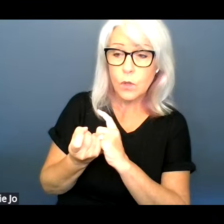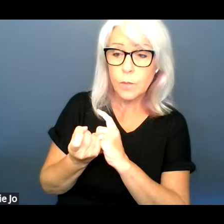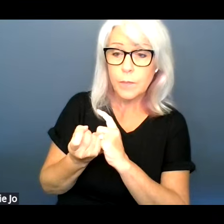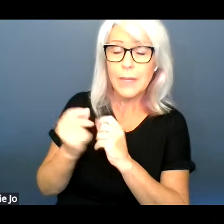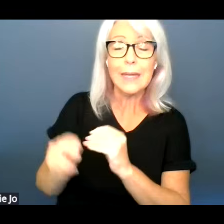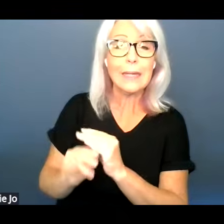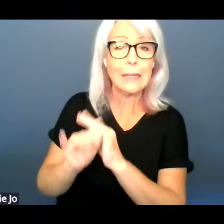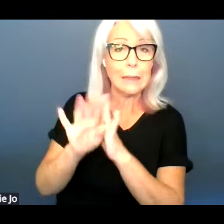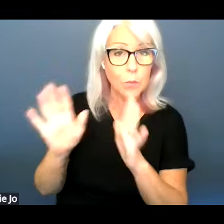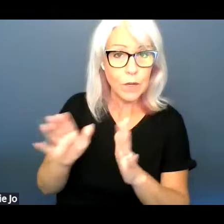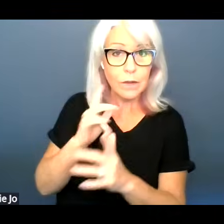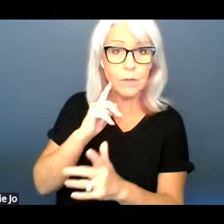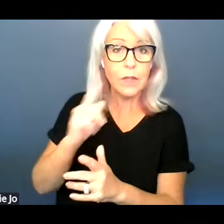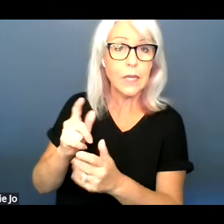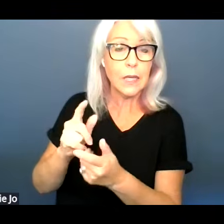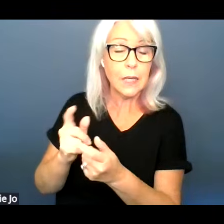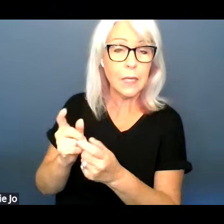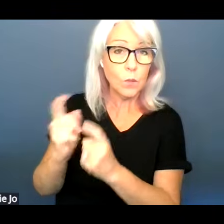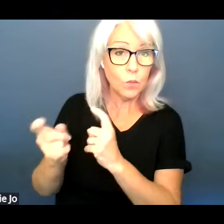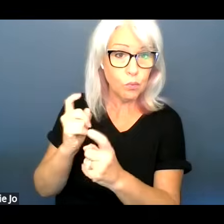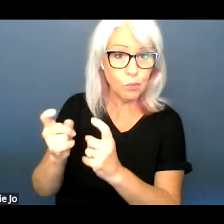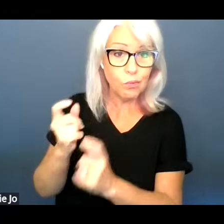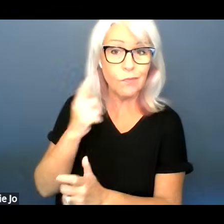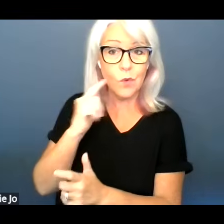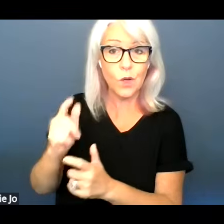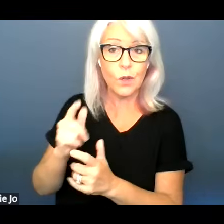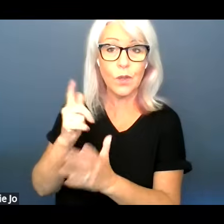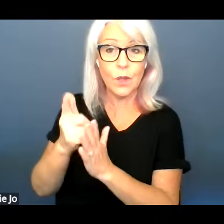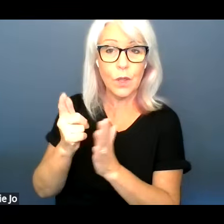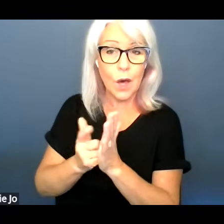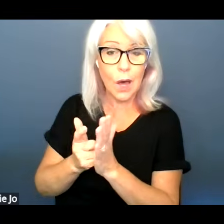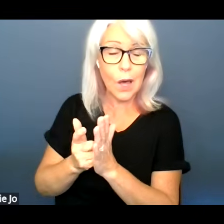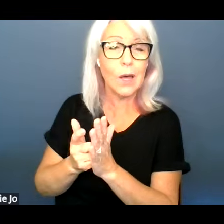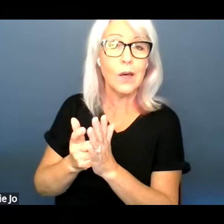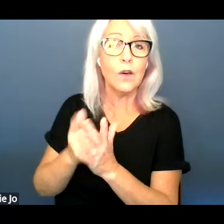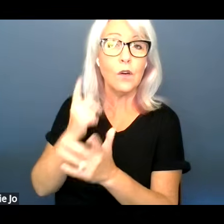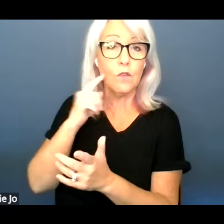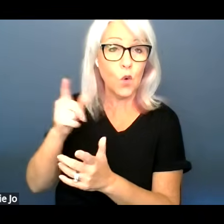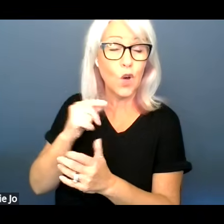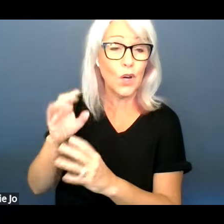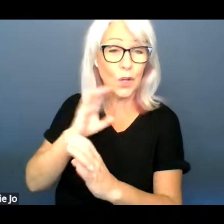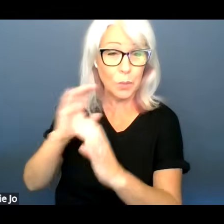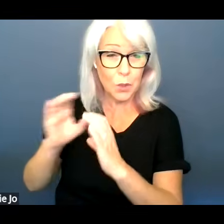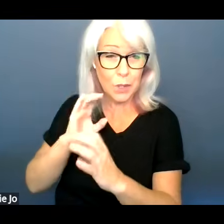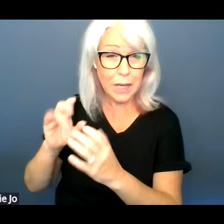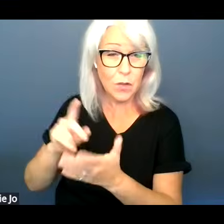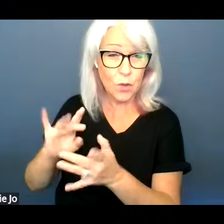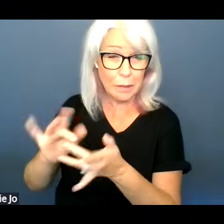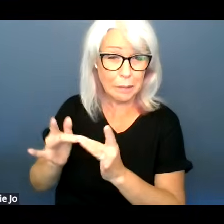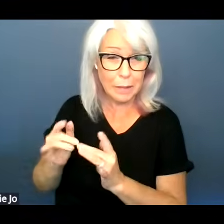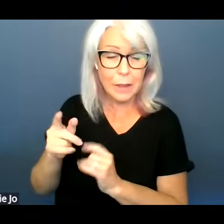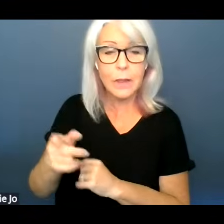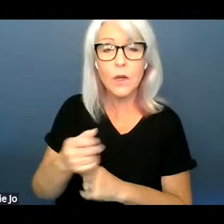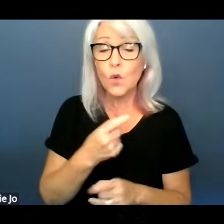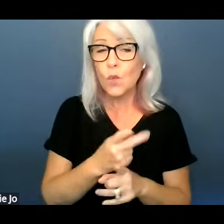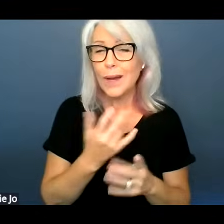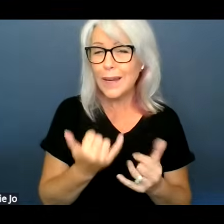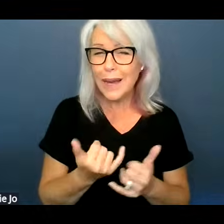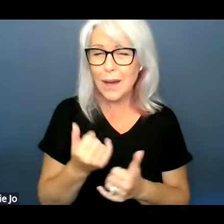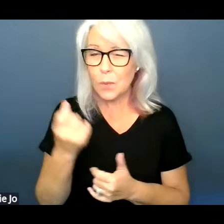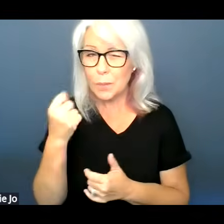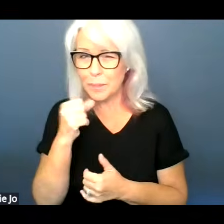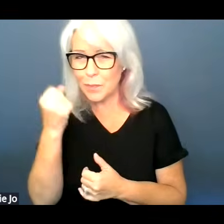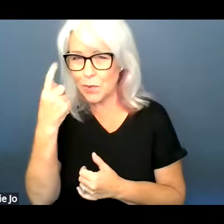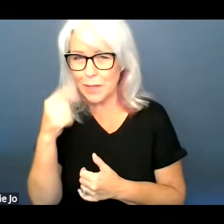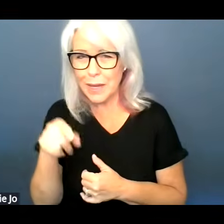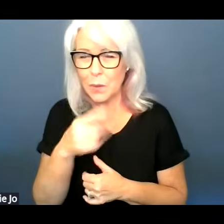political communications. Respectfully, I don't know what that means. I mean, because currently the law requires you